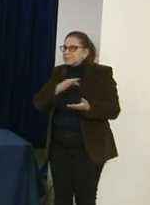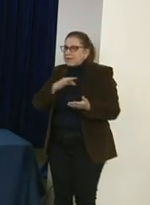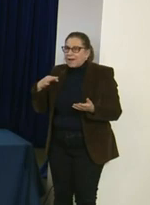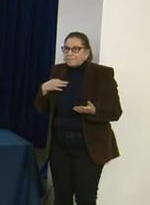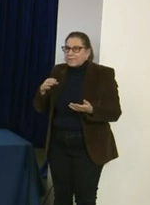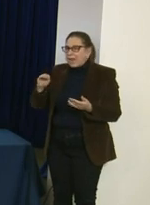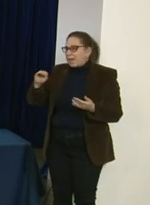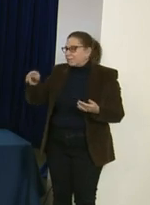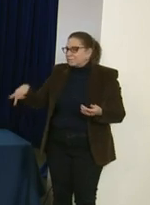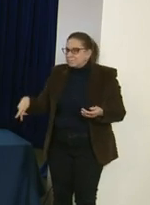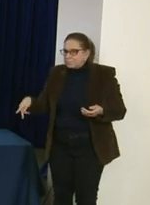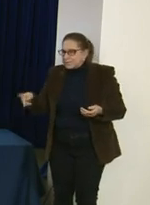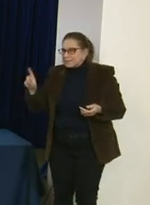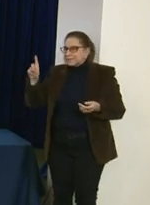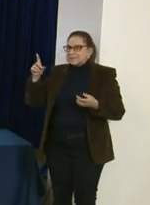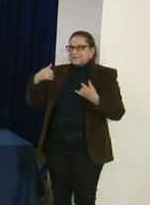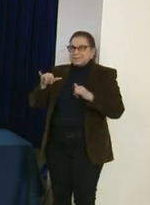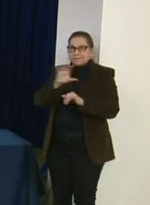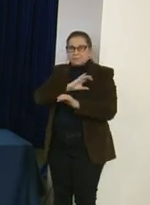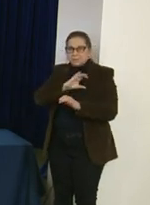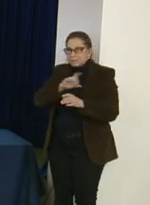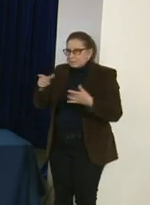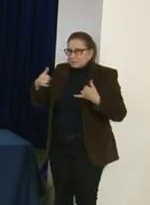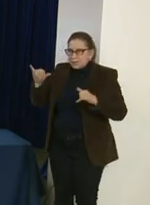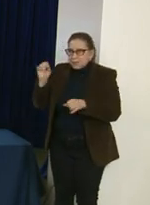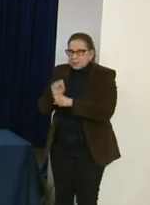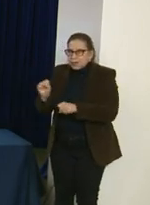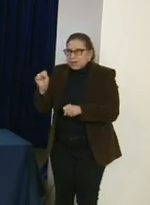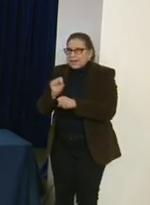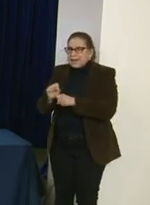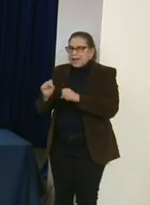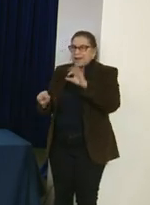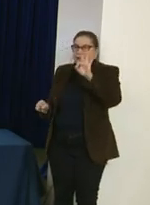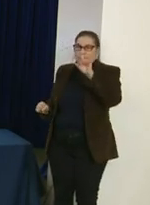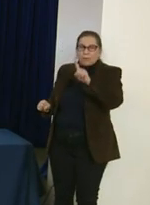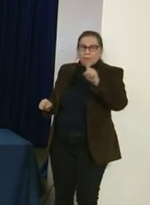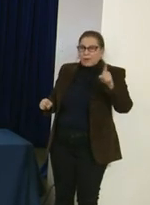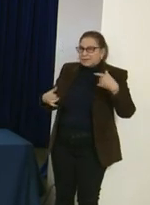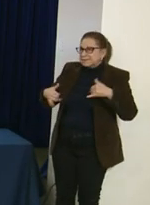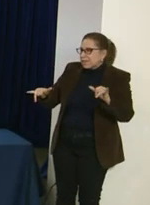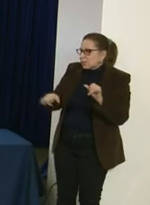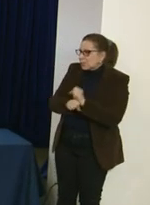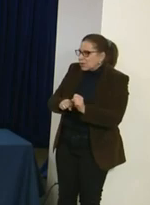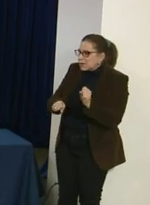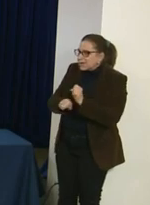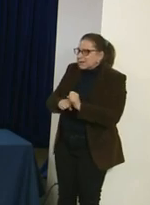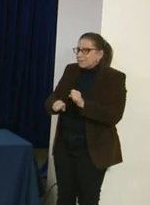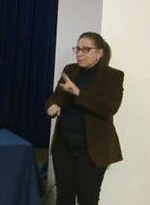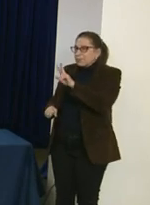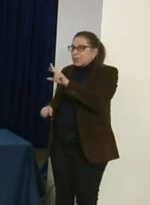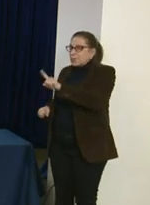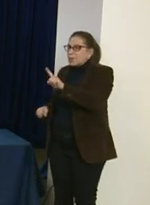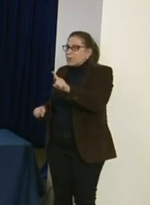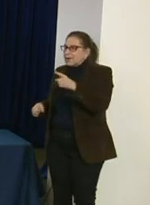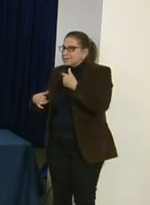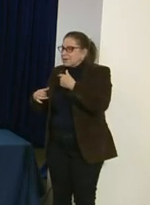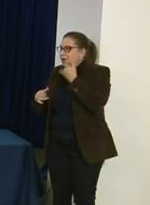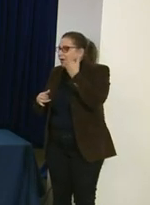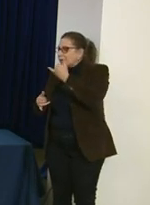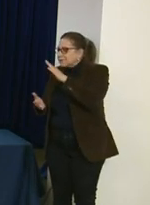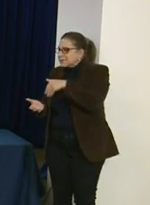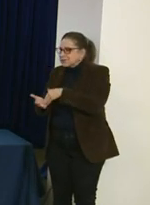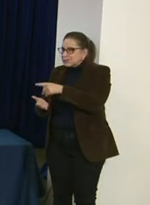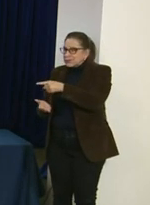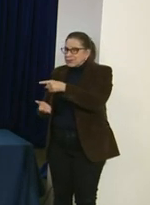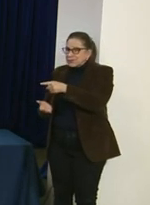all there. Our call takers at the 911 and 311 call center are at work taking calls,